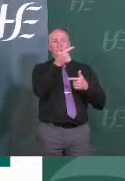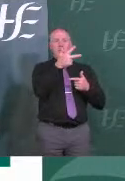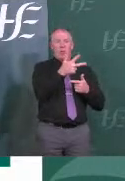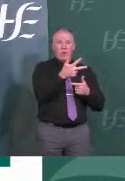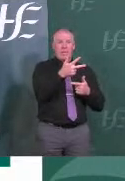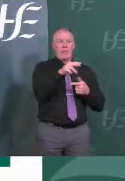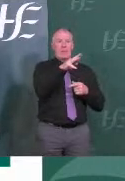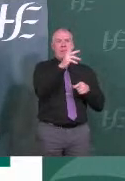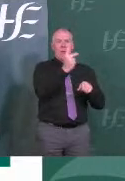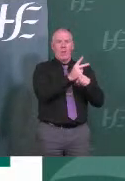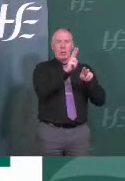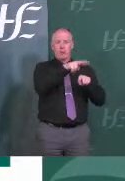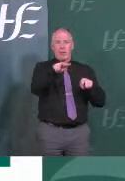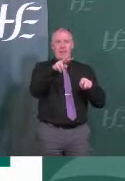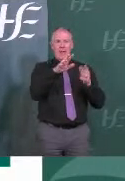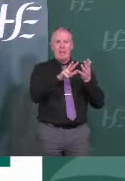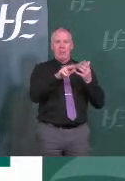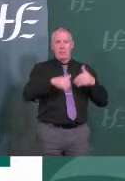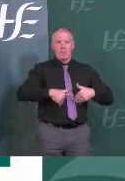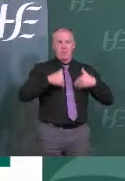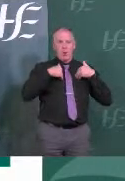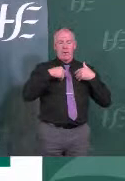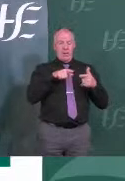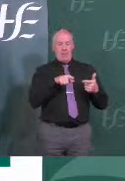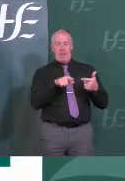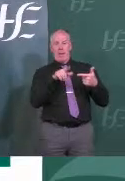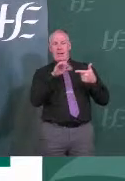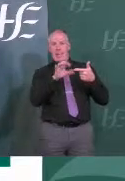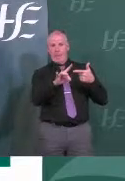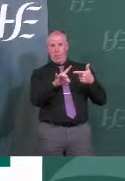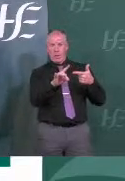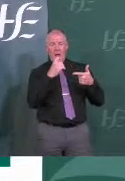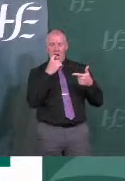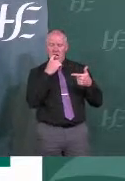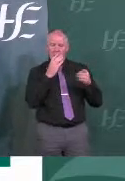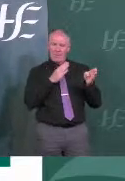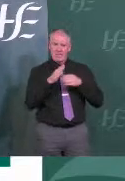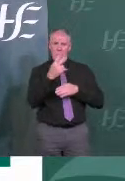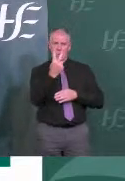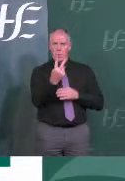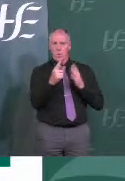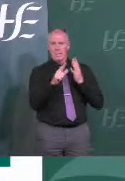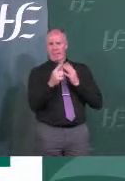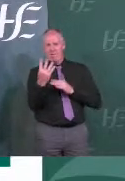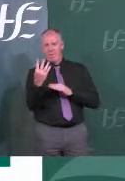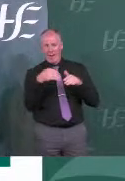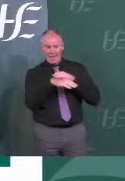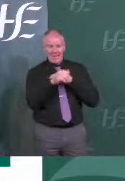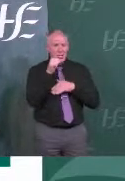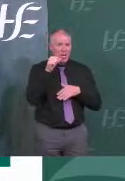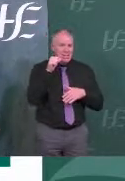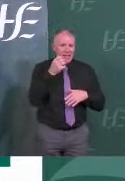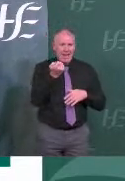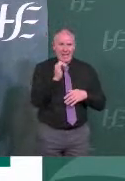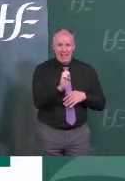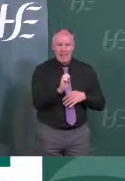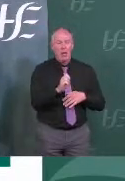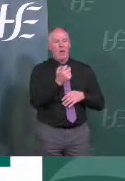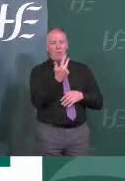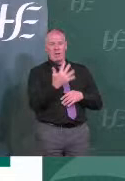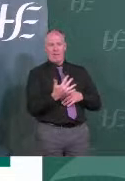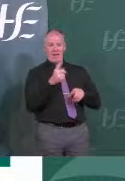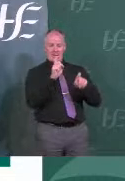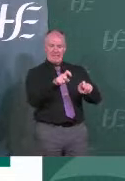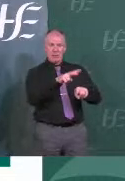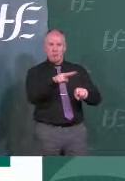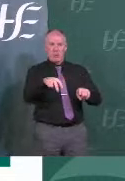on trolleys this morning at 8 o'clock. Limerick, phenomenally busy, 274 presentations yesterday and 35 people on trolleys this